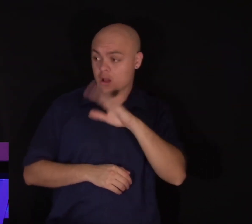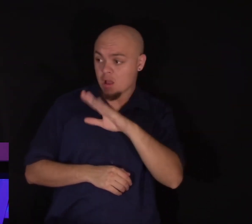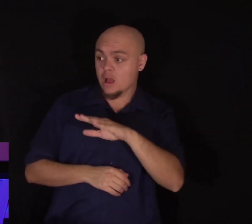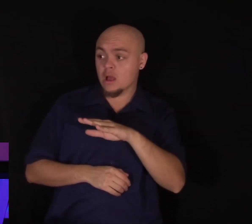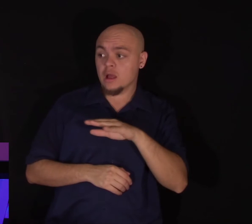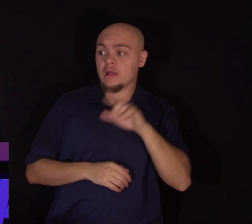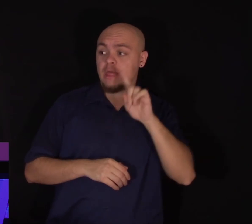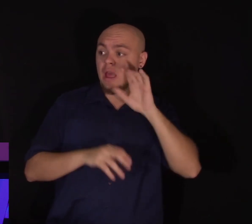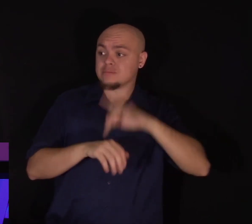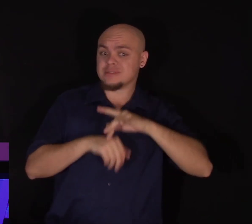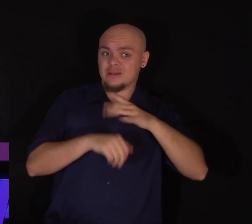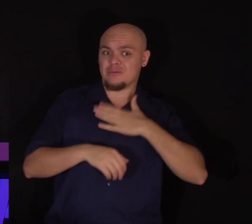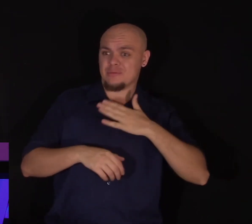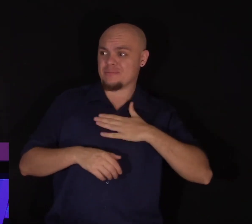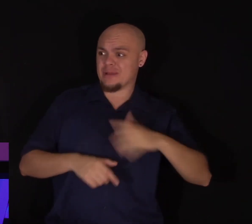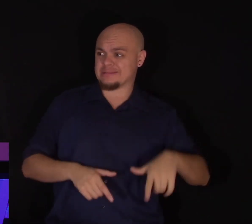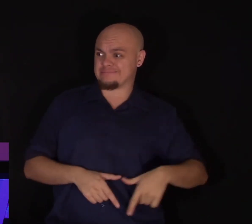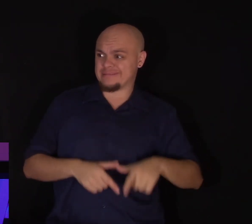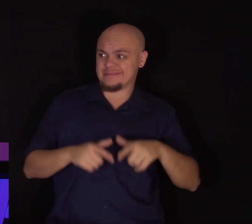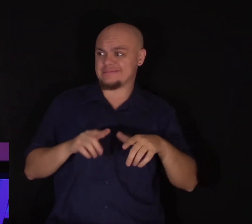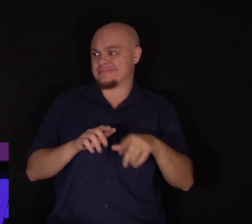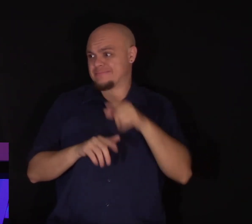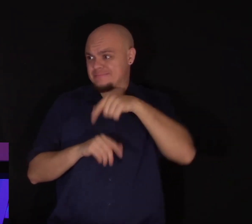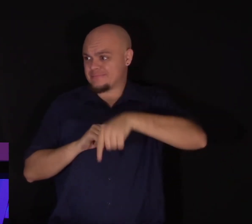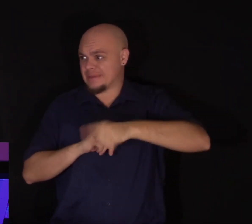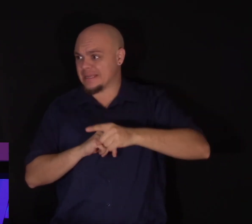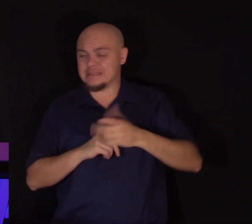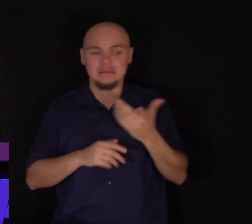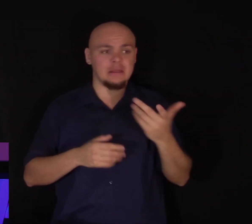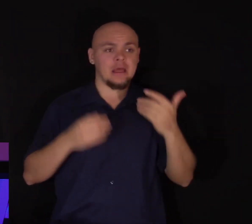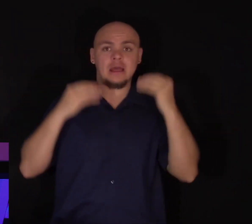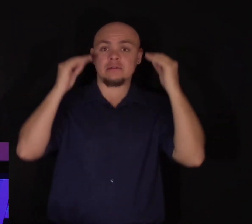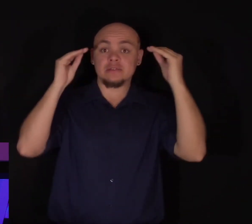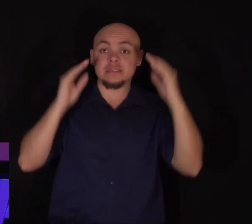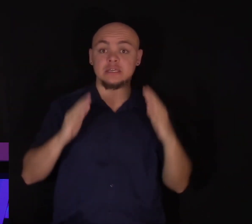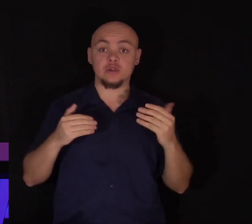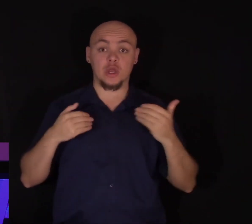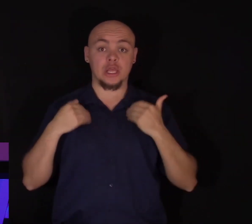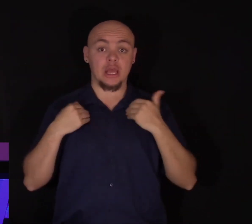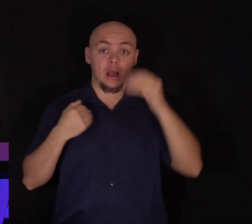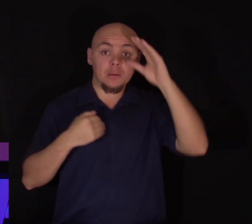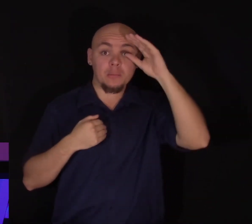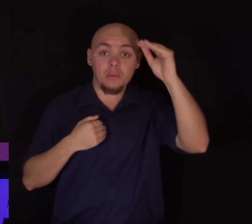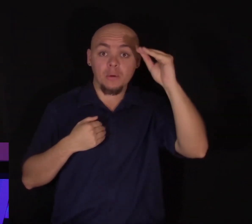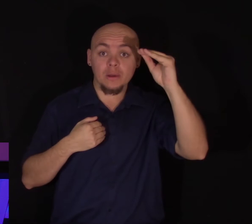led to them being victimized with upskirting. I had messages from teachers telling me young boys were using,